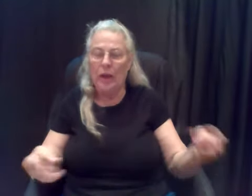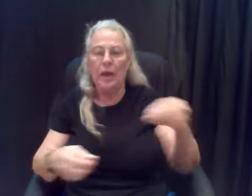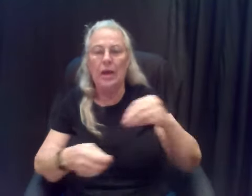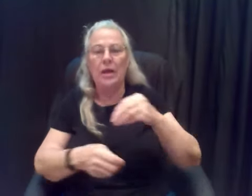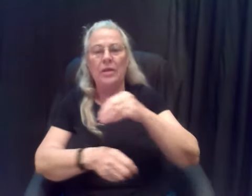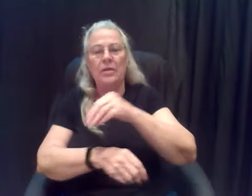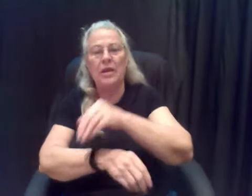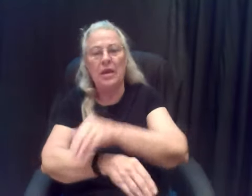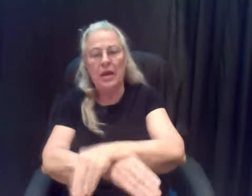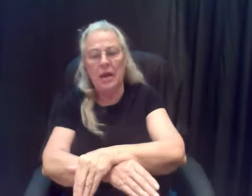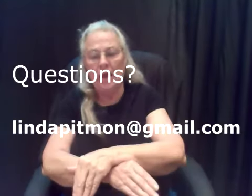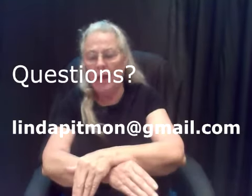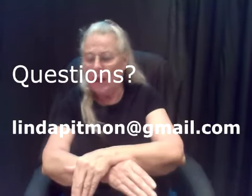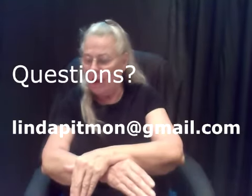sowing in the